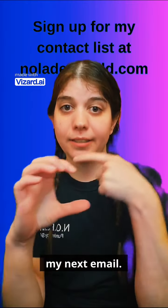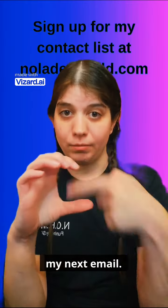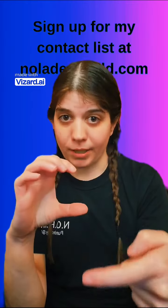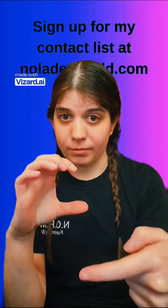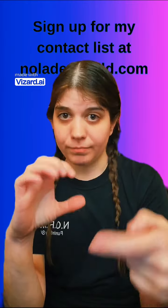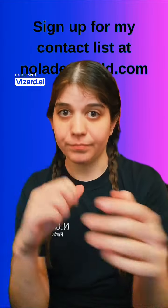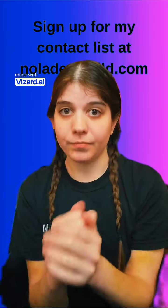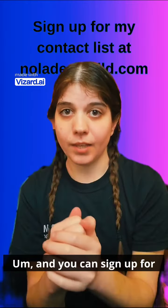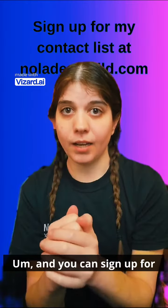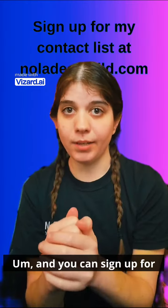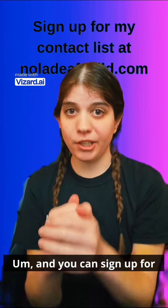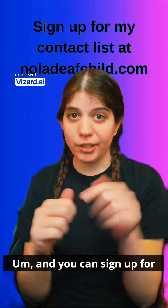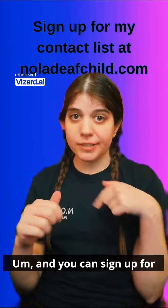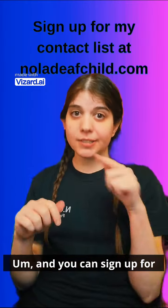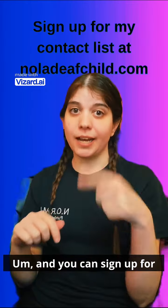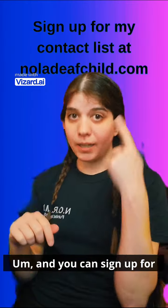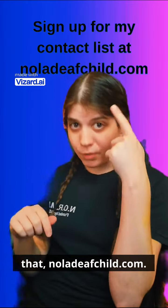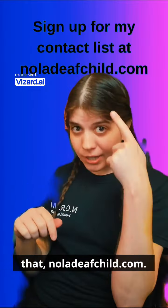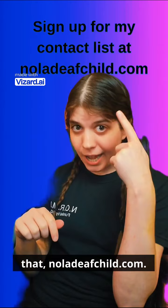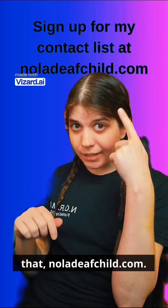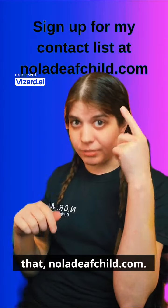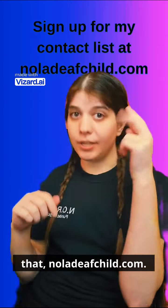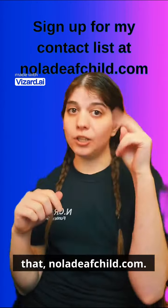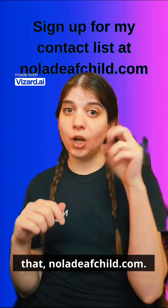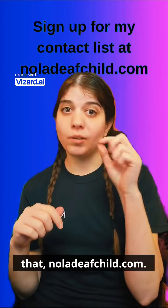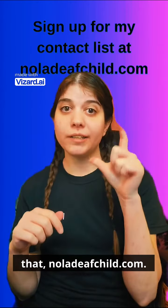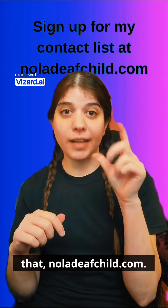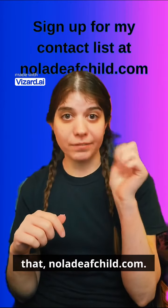email. And you can sign up for that,